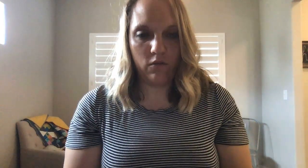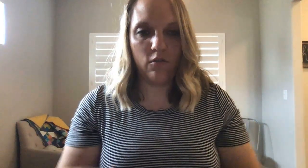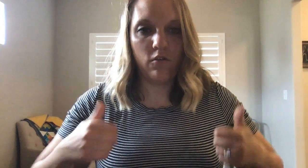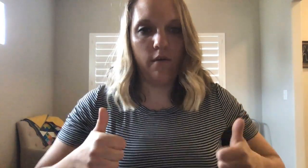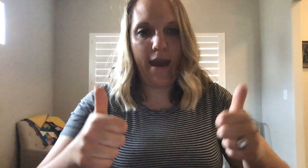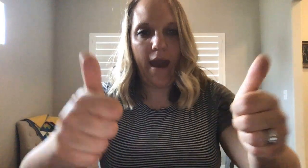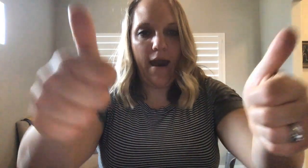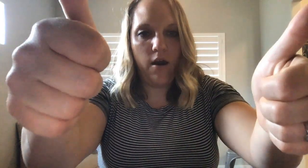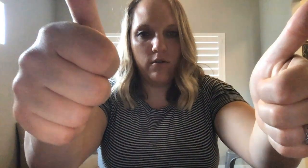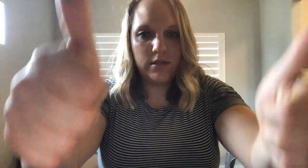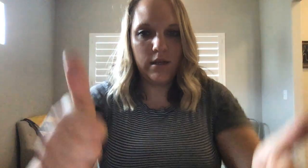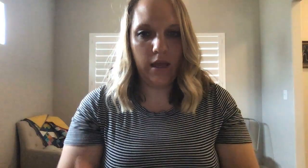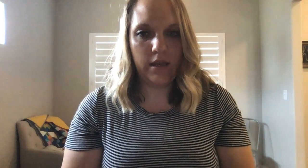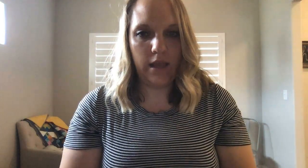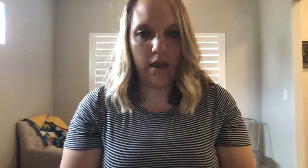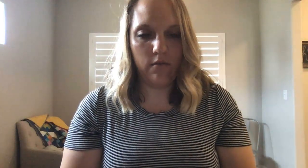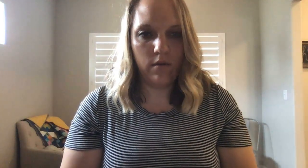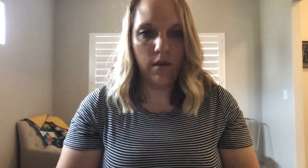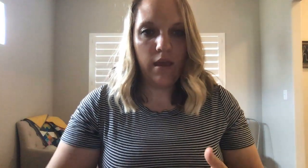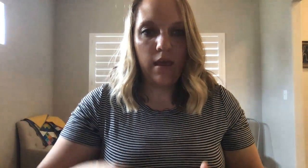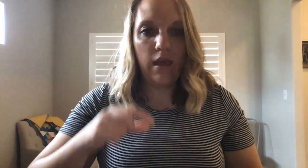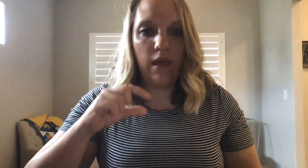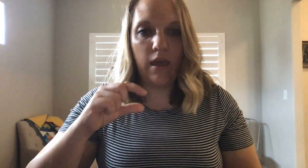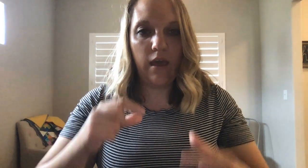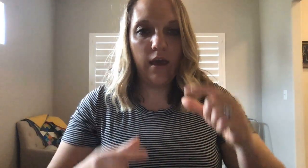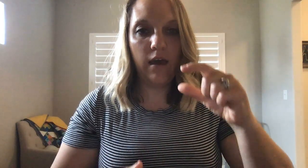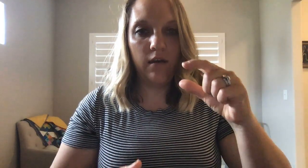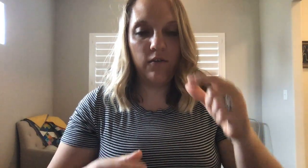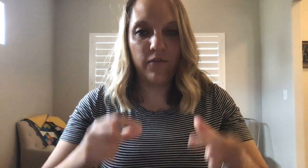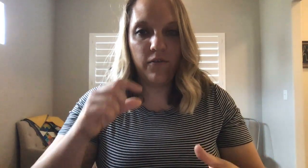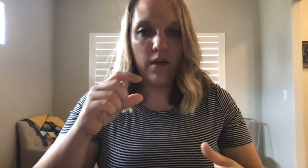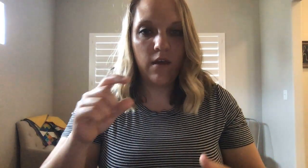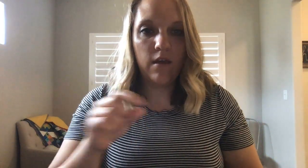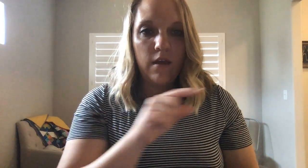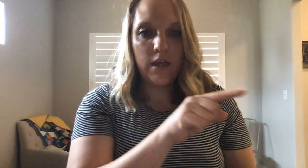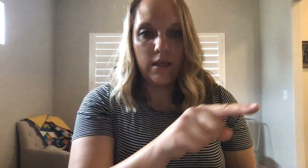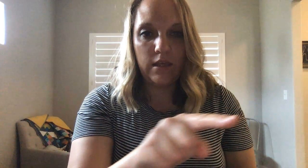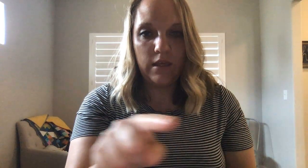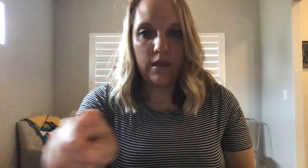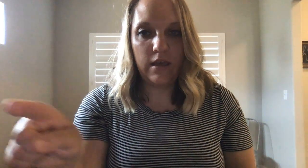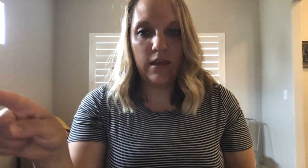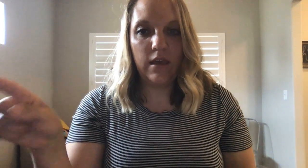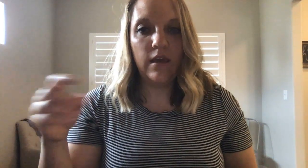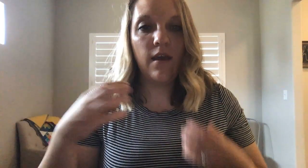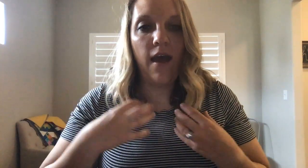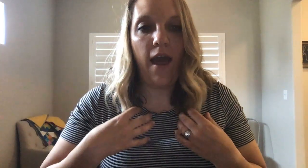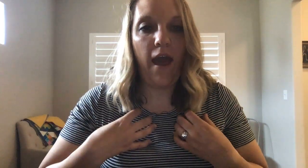disciples. So out and down. If ye